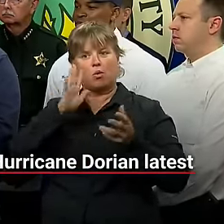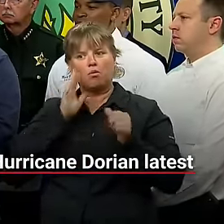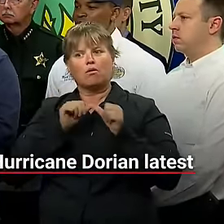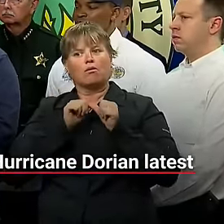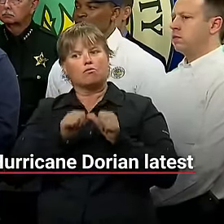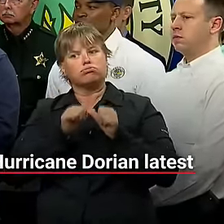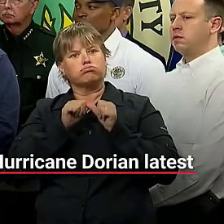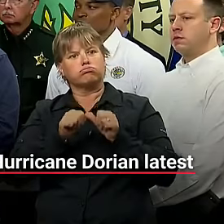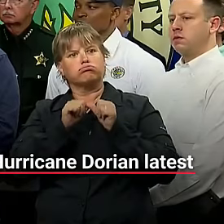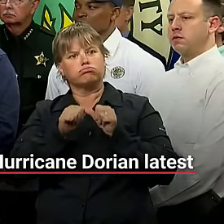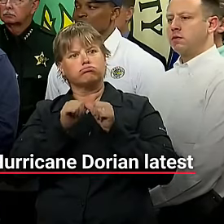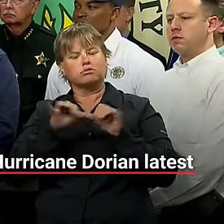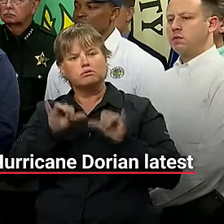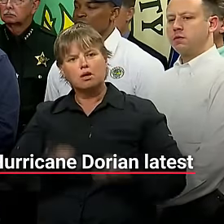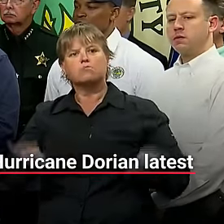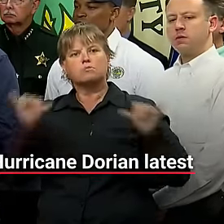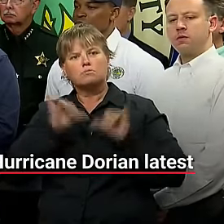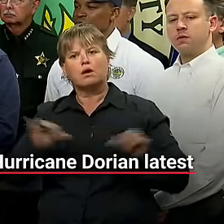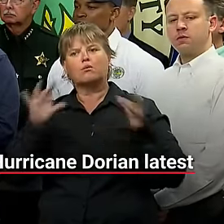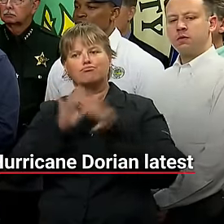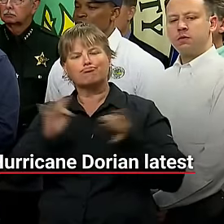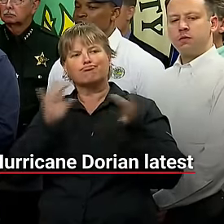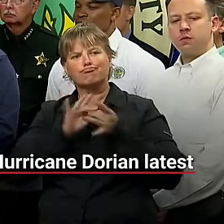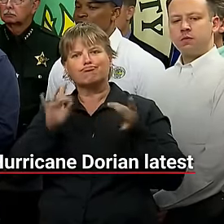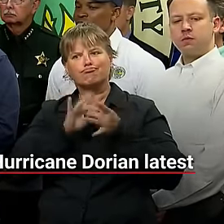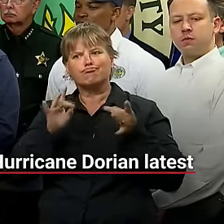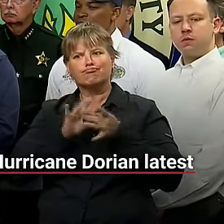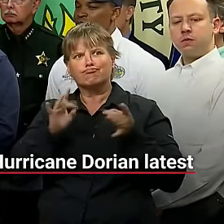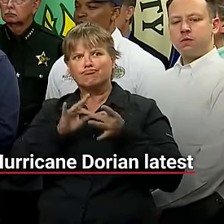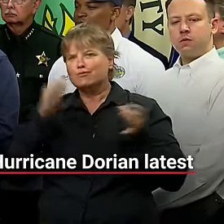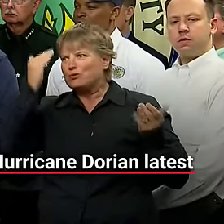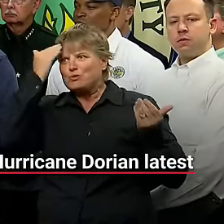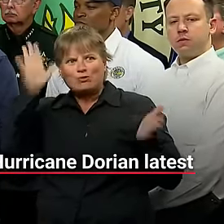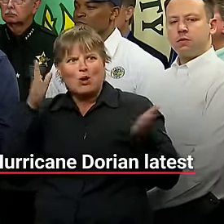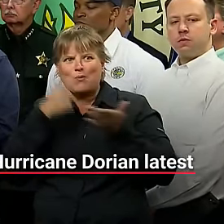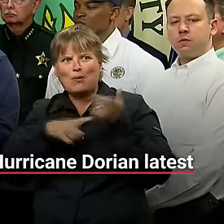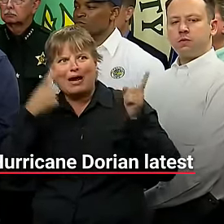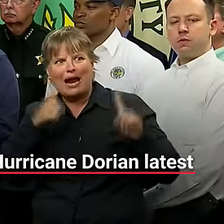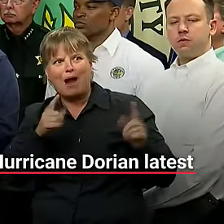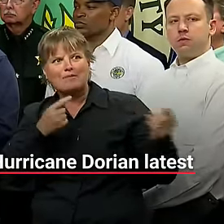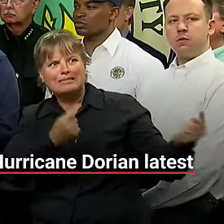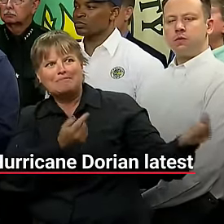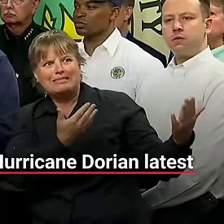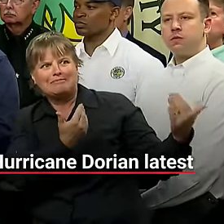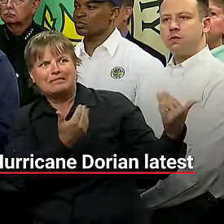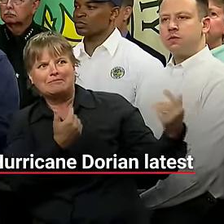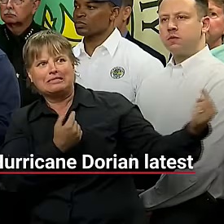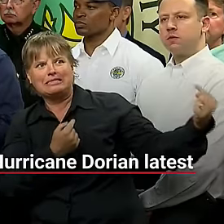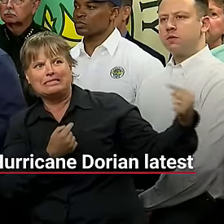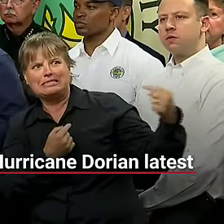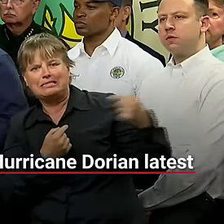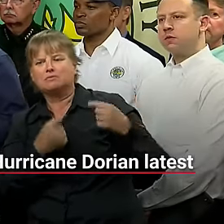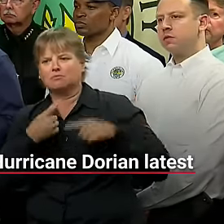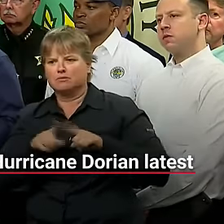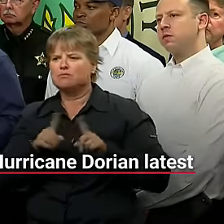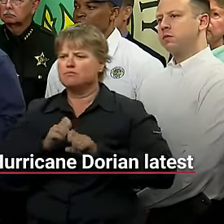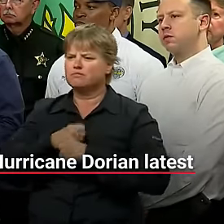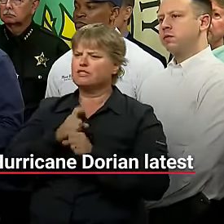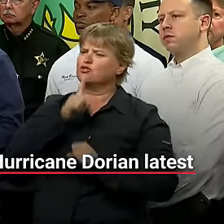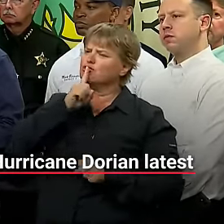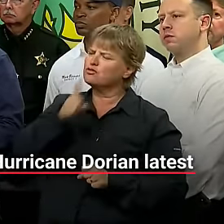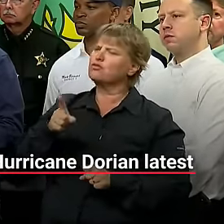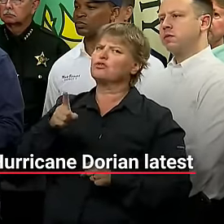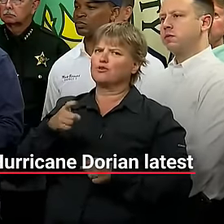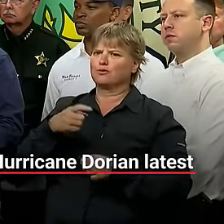of uncertainty. But the one thing that's been pretty certain is that this thing's been getting stronger very consistently and completely